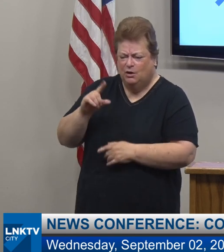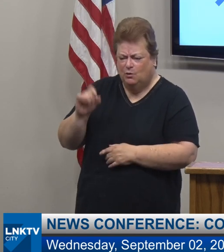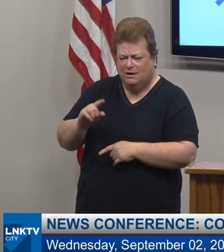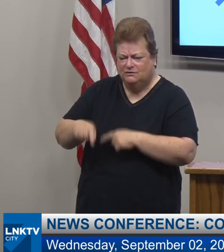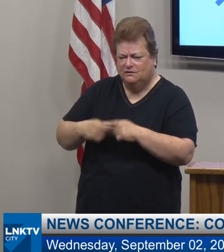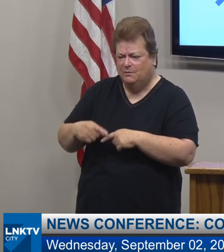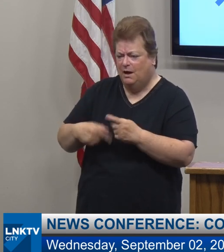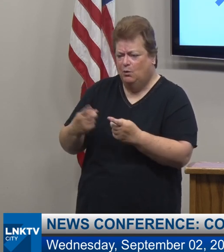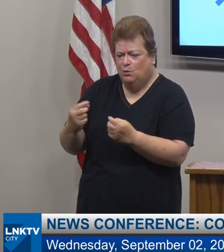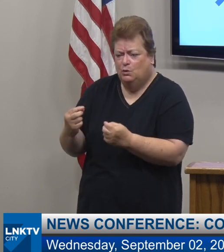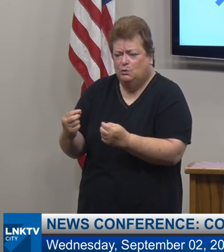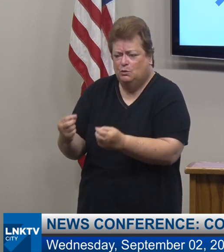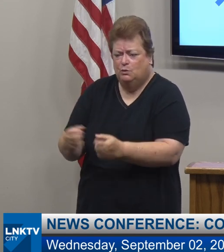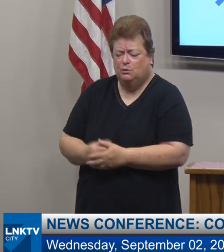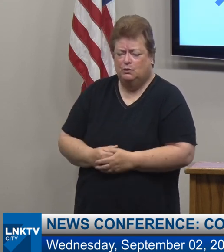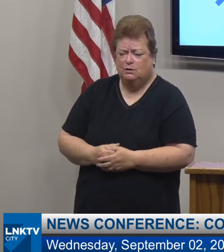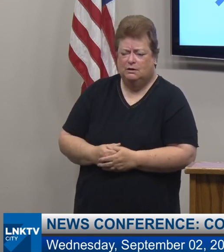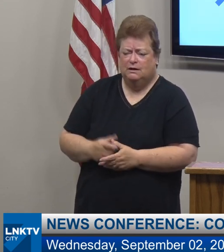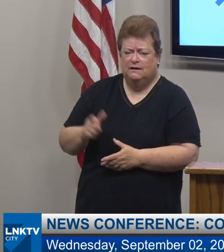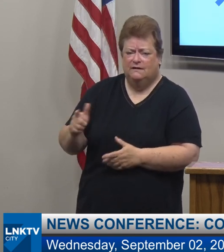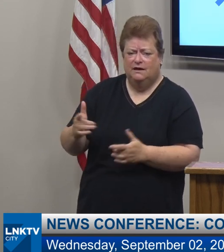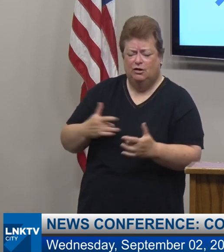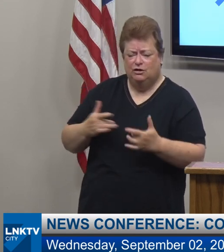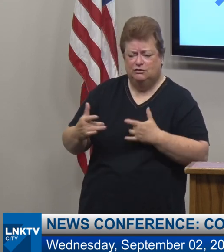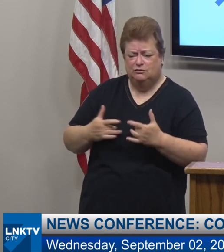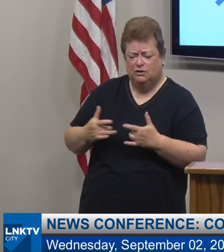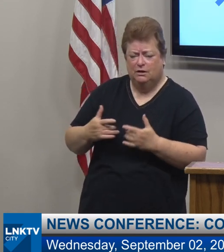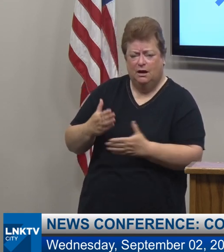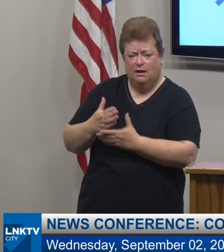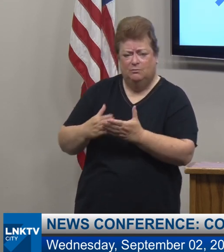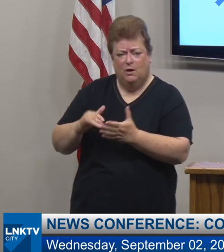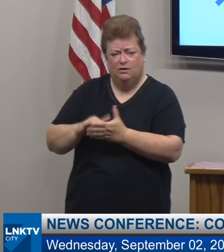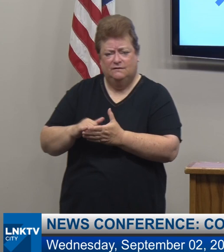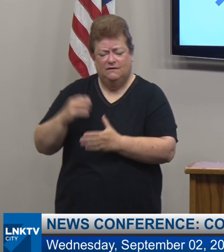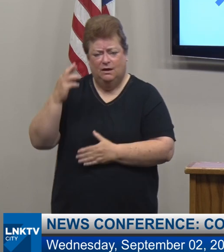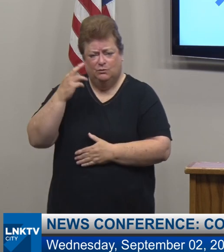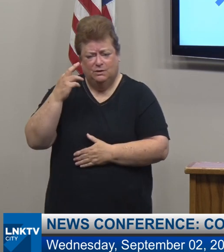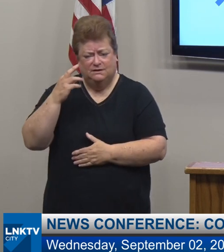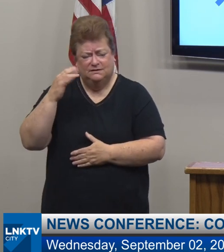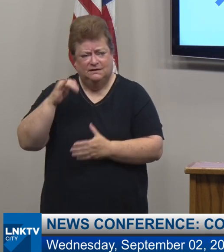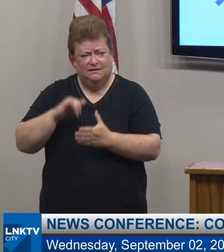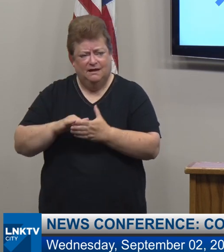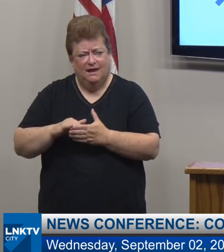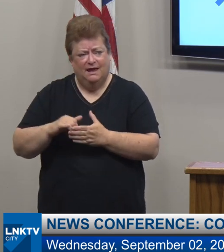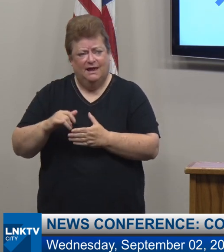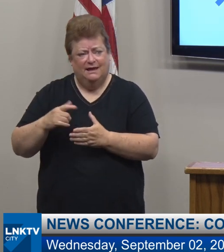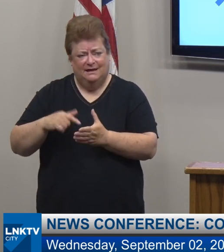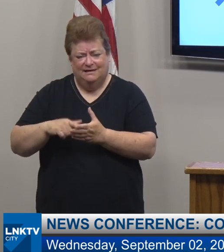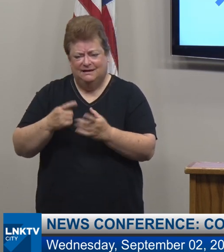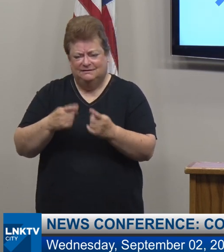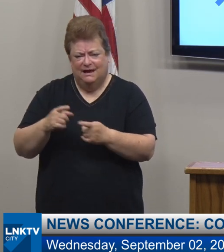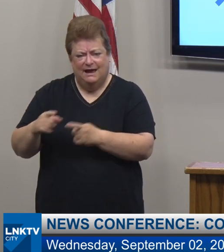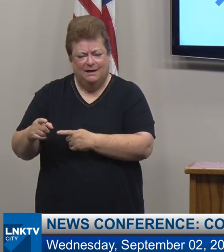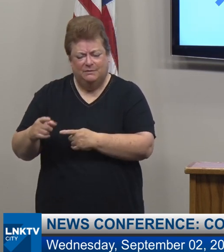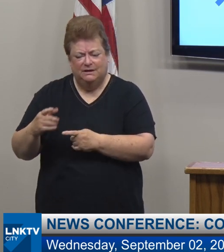do. They're concerned, and part of it, you know, part of the reason that these things happen,